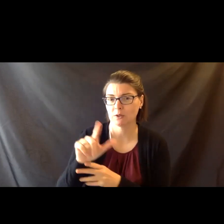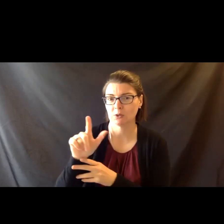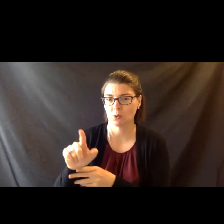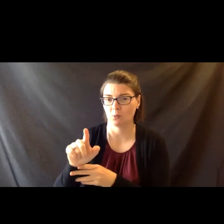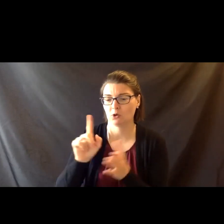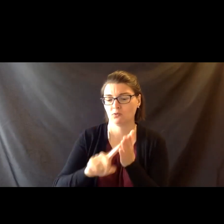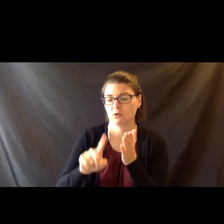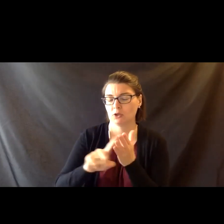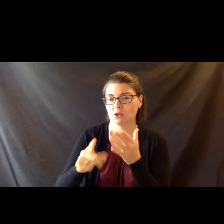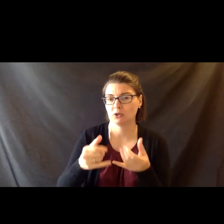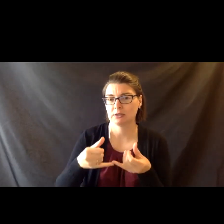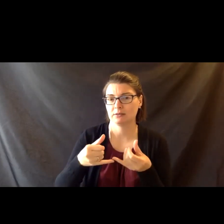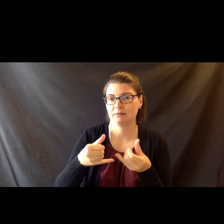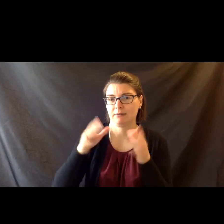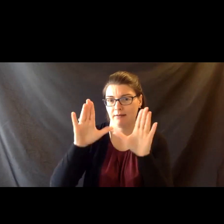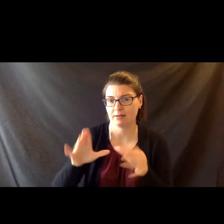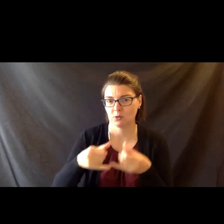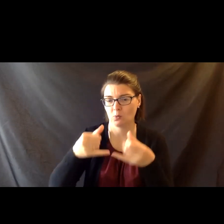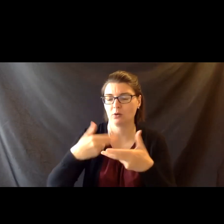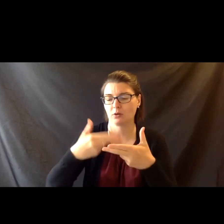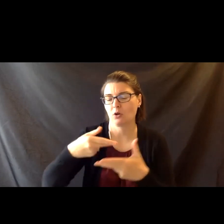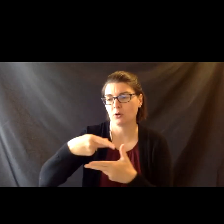Research Excellence Award, also known as PREA.